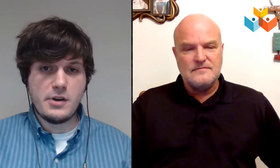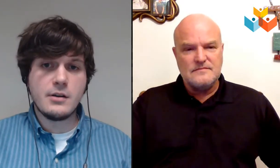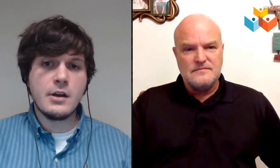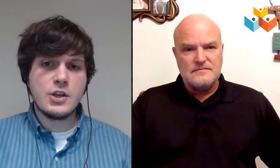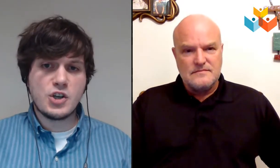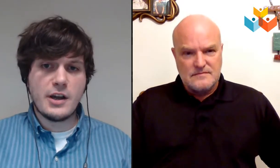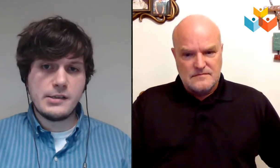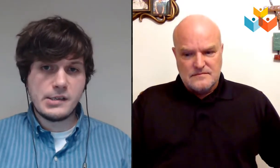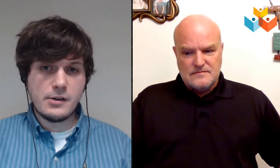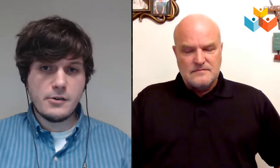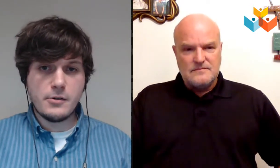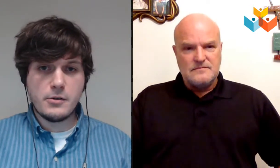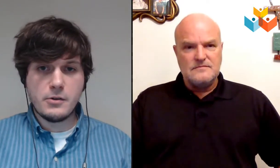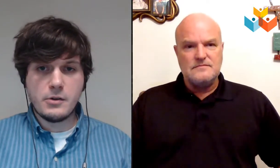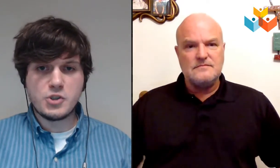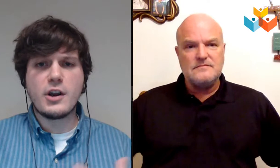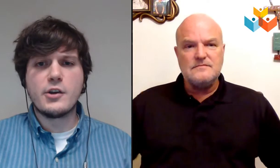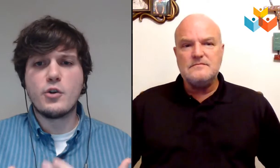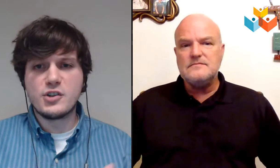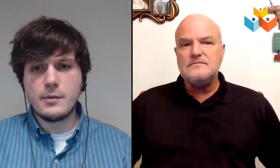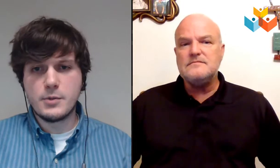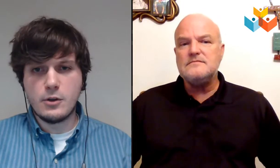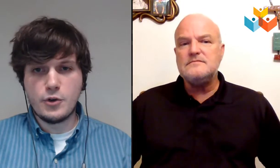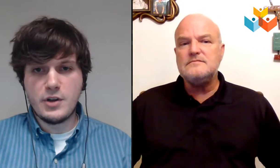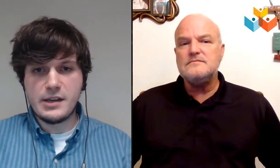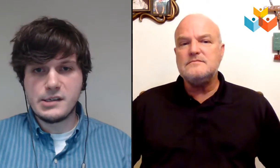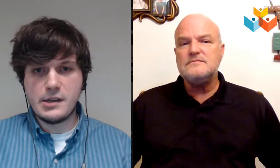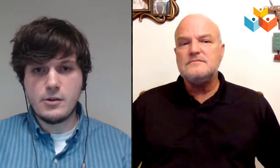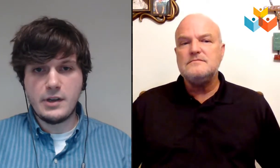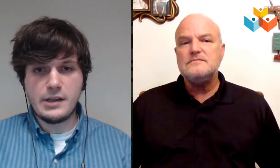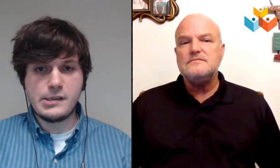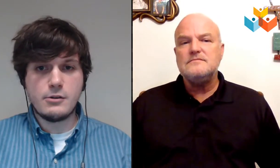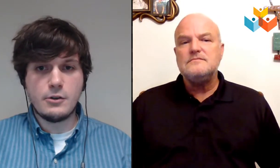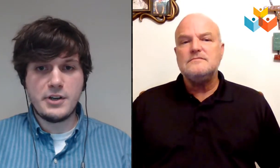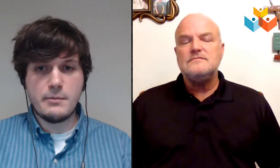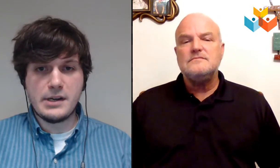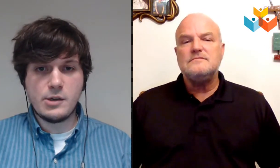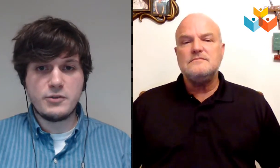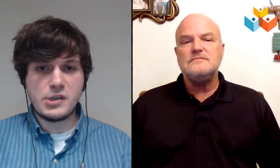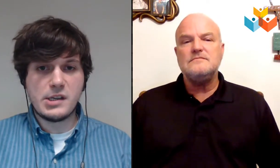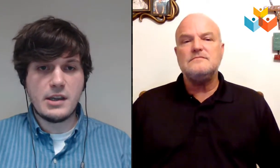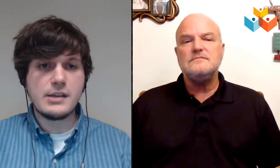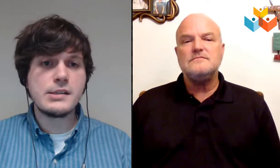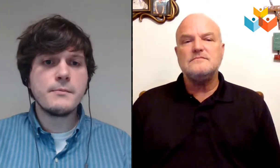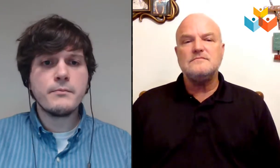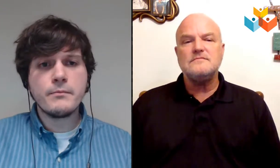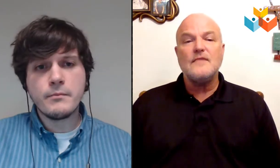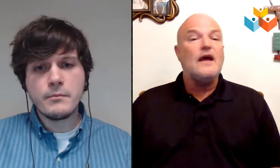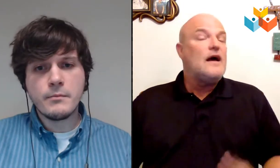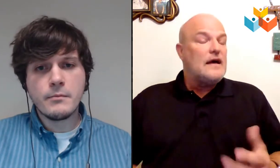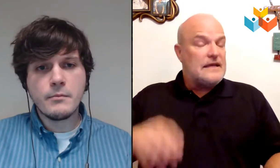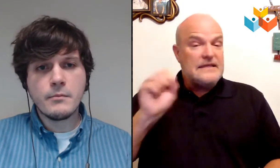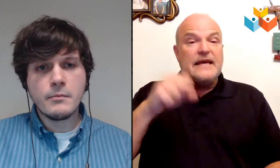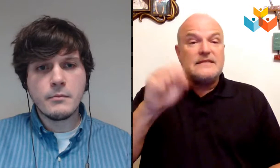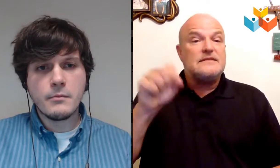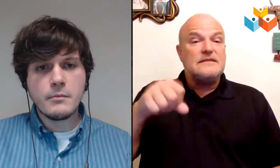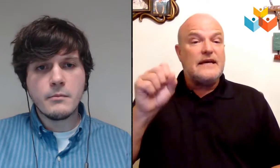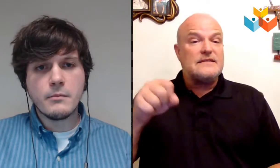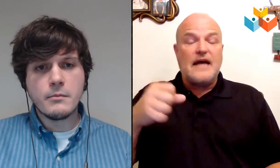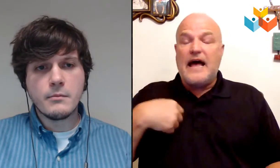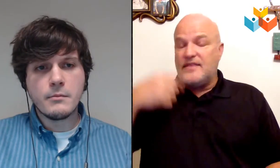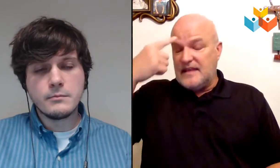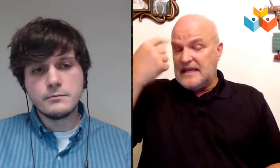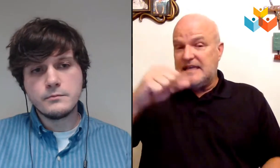50% hearing. Should I encourage them to learn ASL and consider learning it myself just in case?